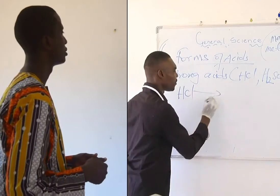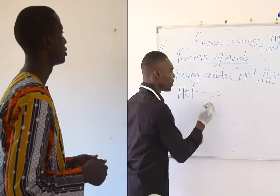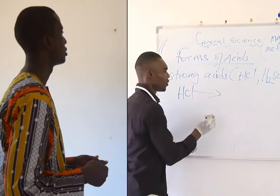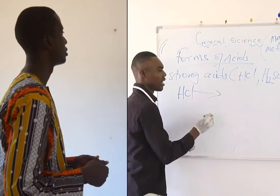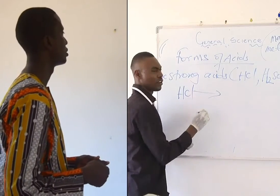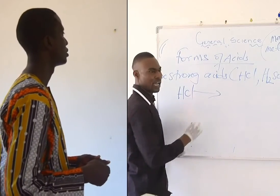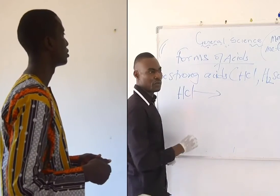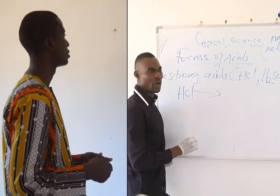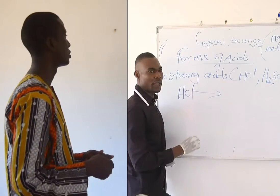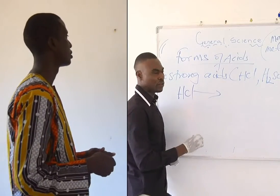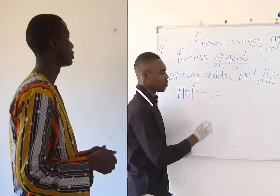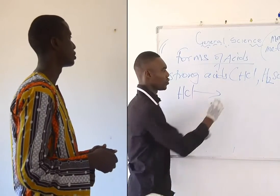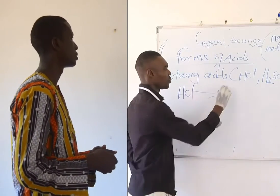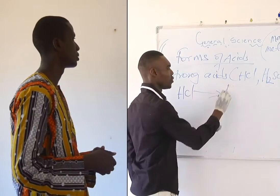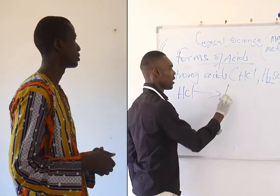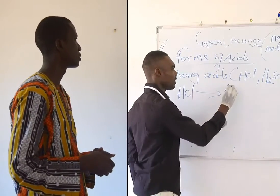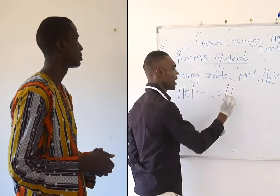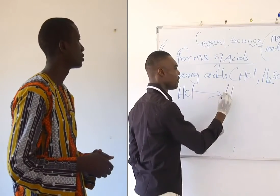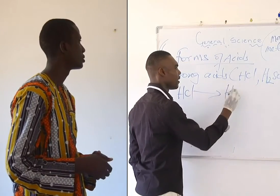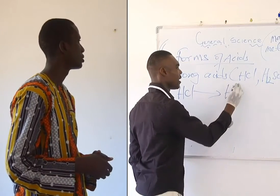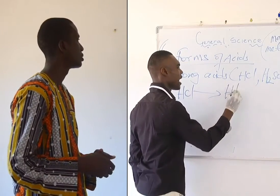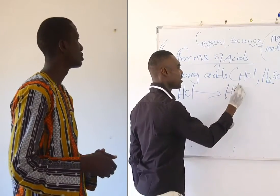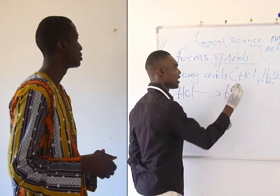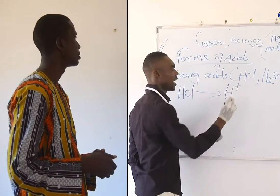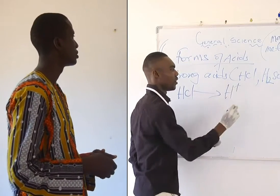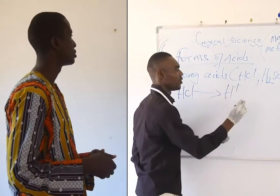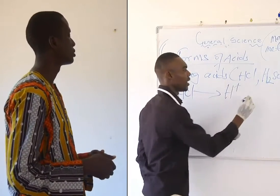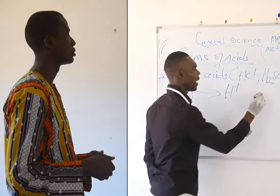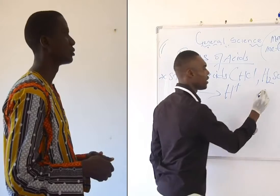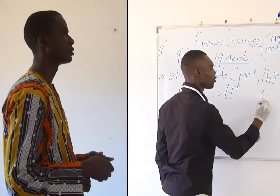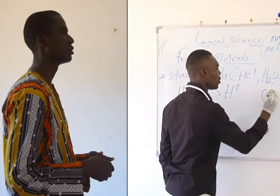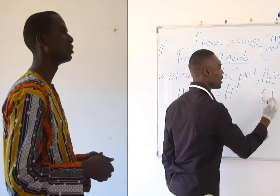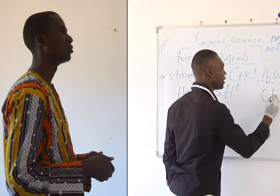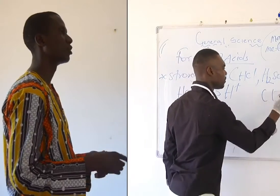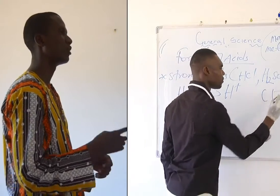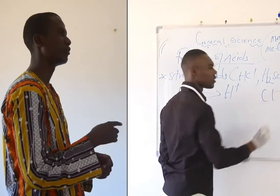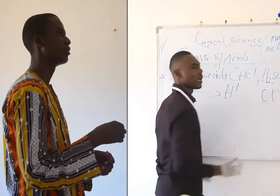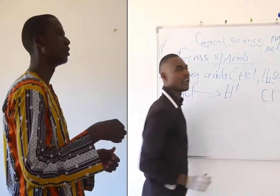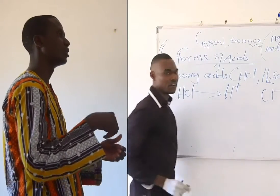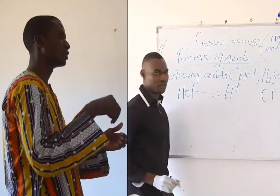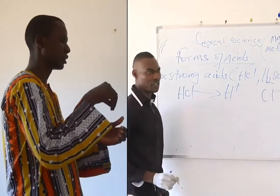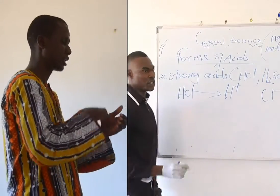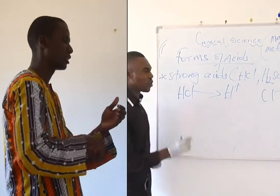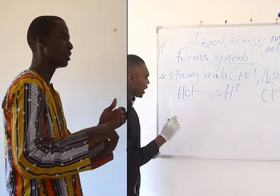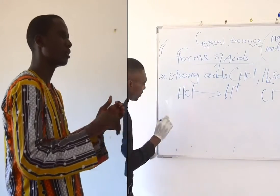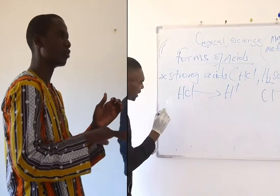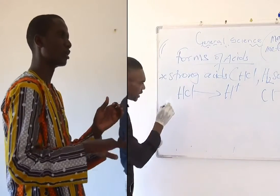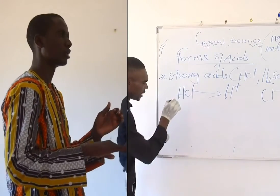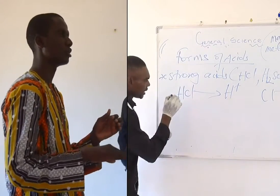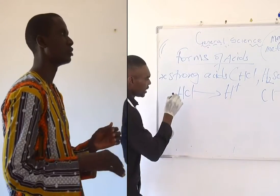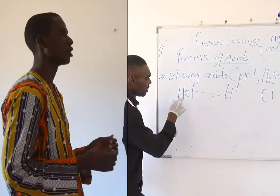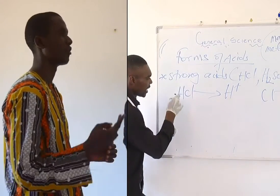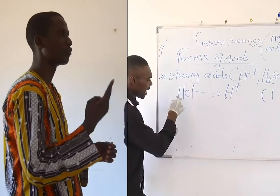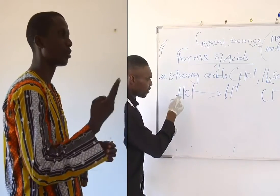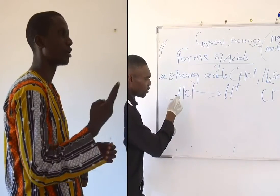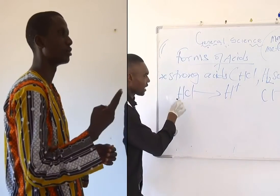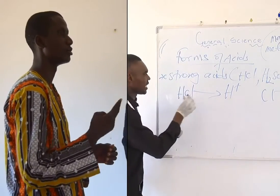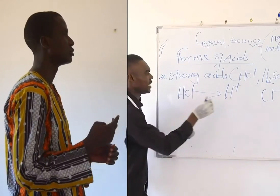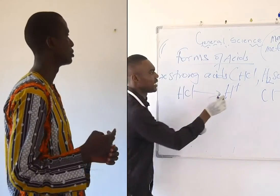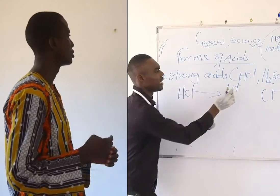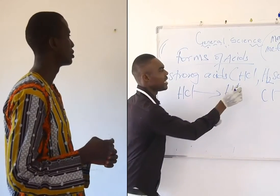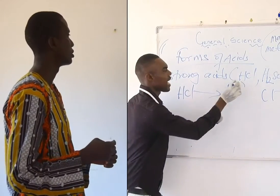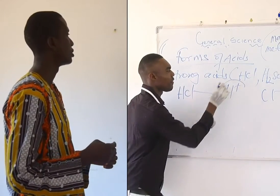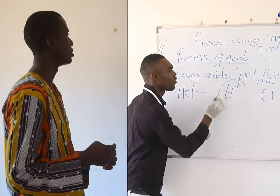have? You are going to have 2 ions. You are going to have hydrogen ion and chlorine ion. So it means the